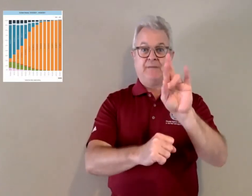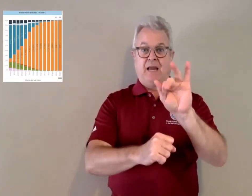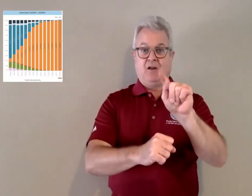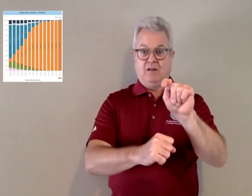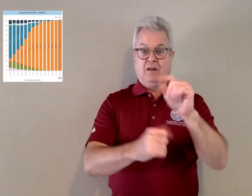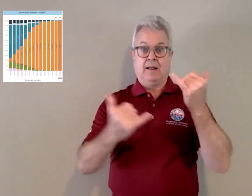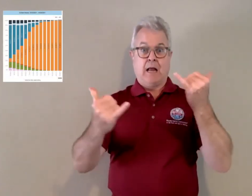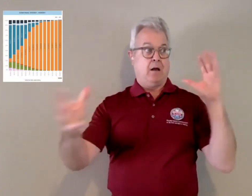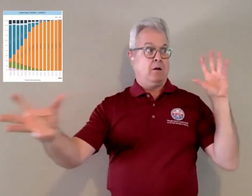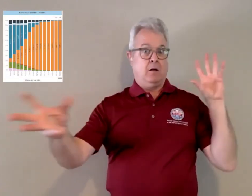here,